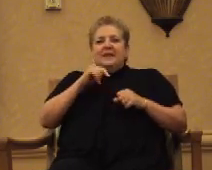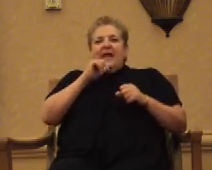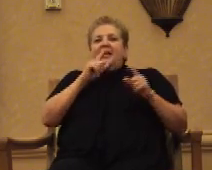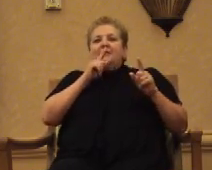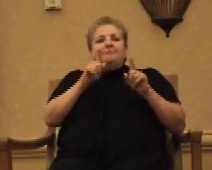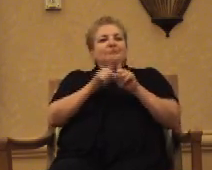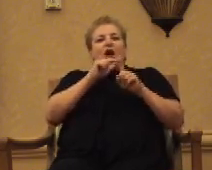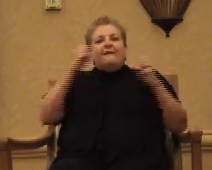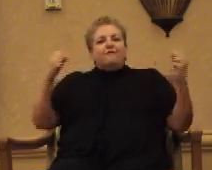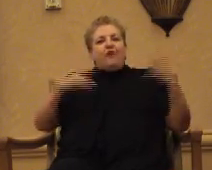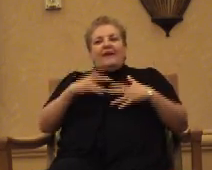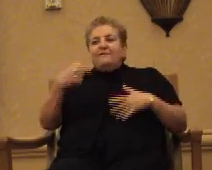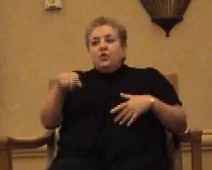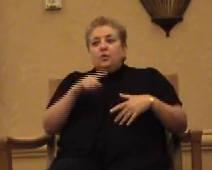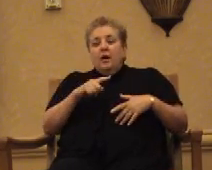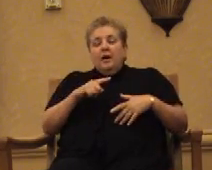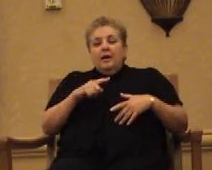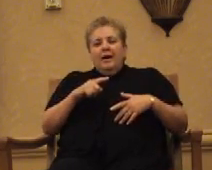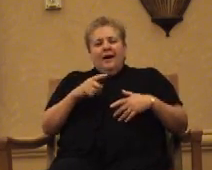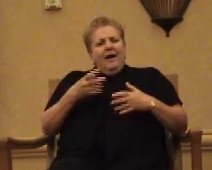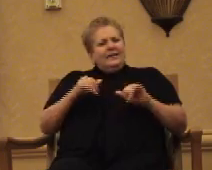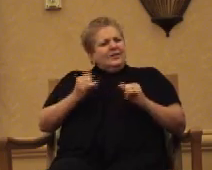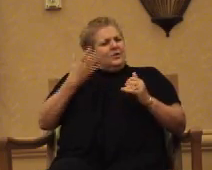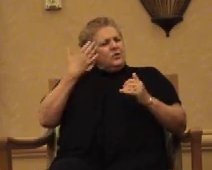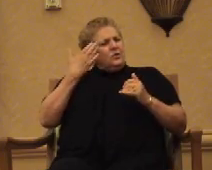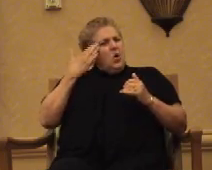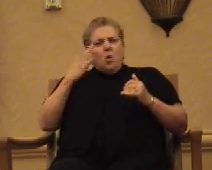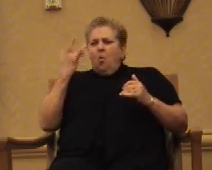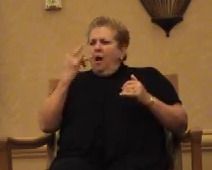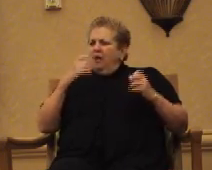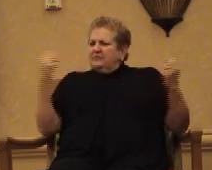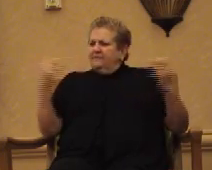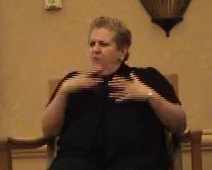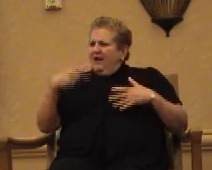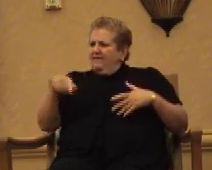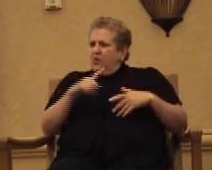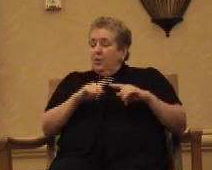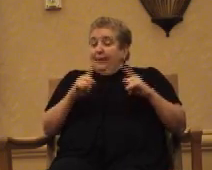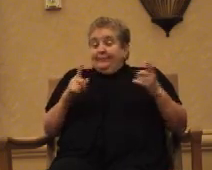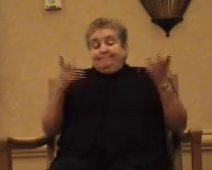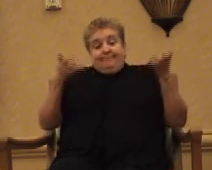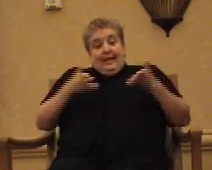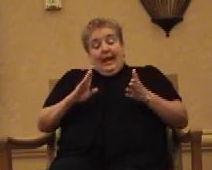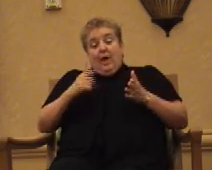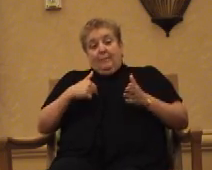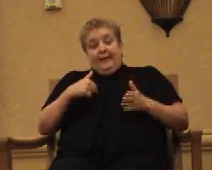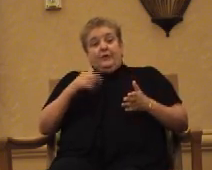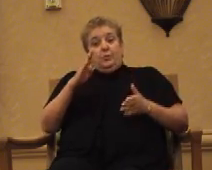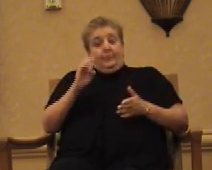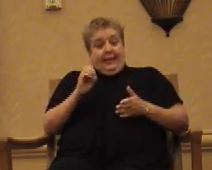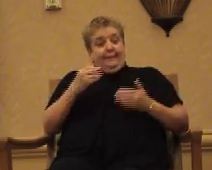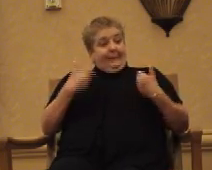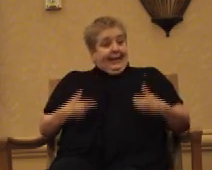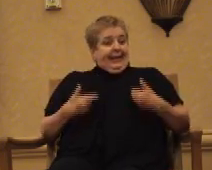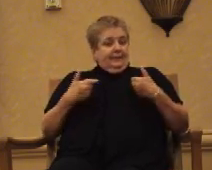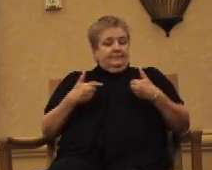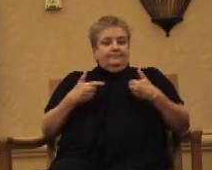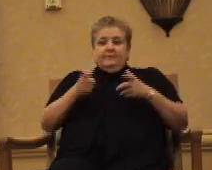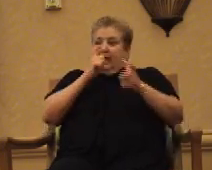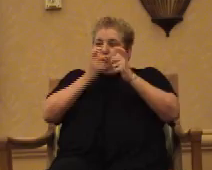you were going to do to me. But it made me just be me. Drank my way through high school that way. I drank at 16. I